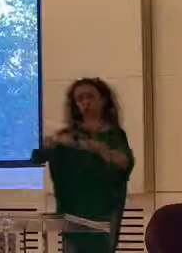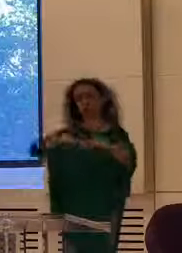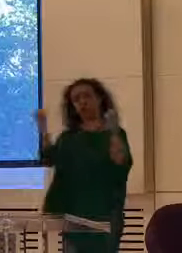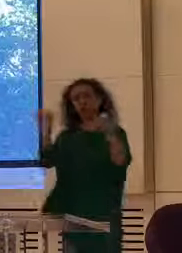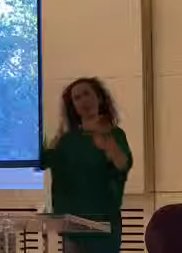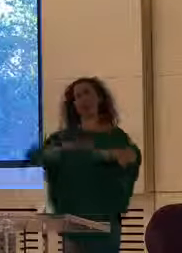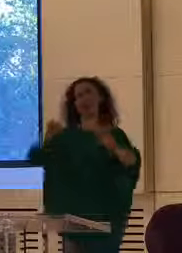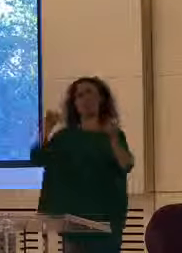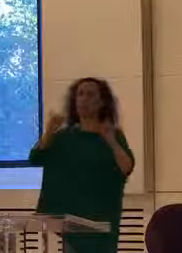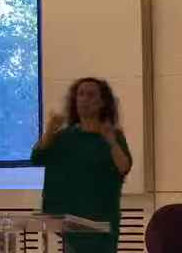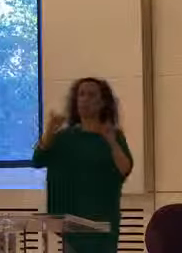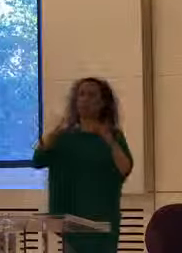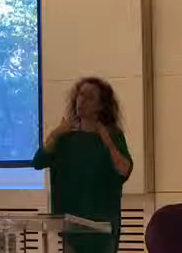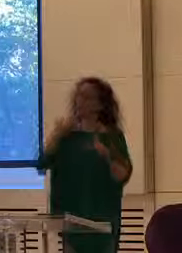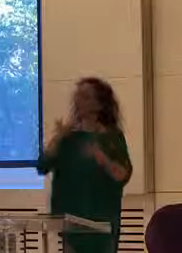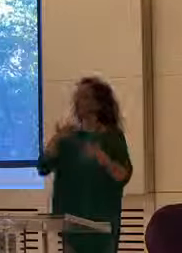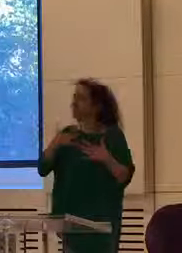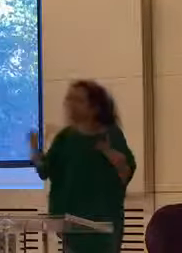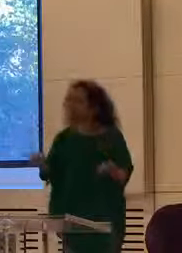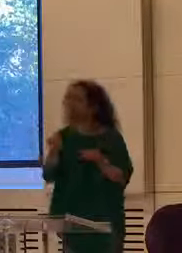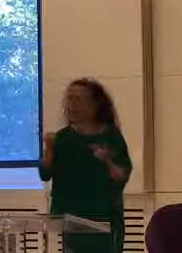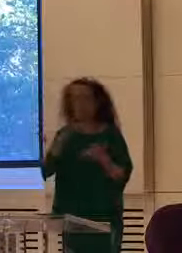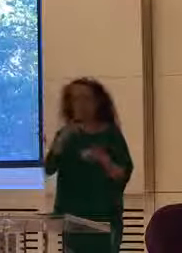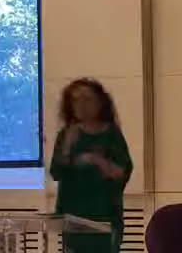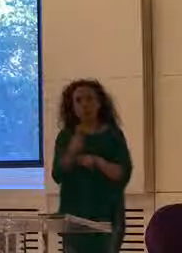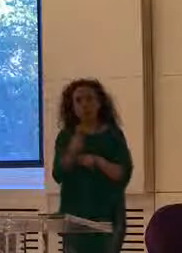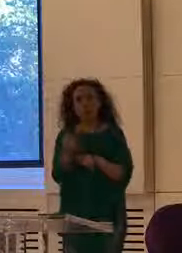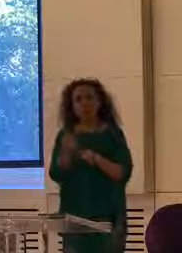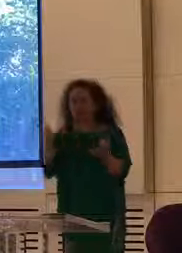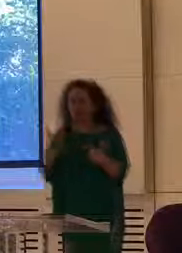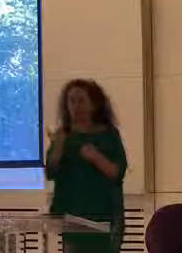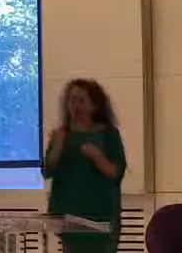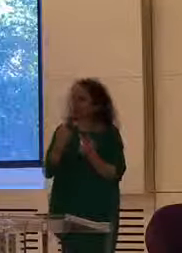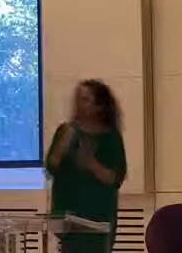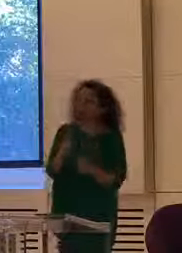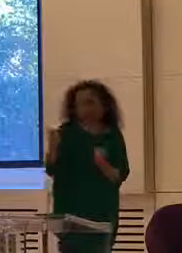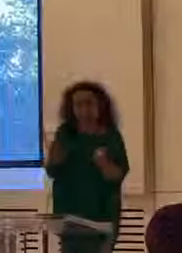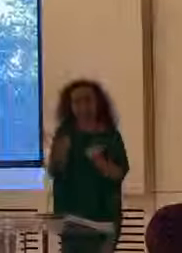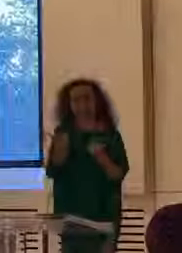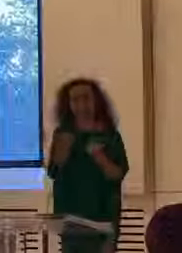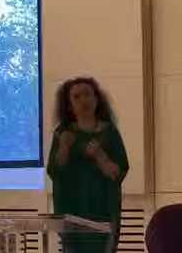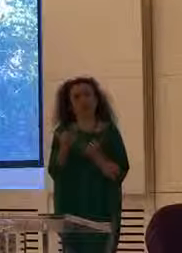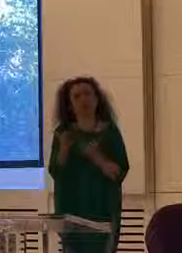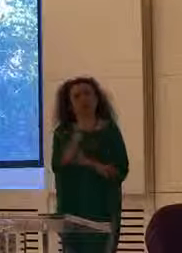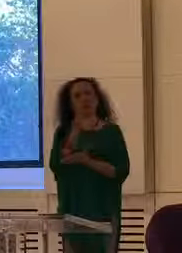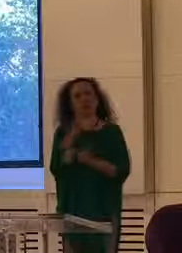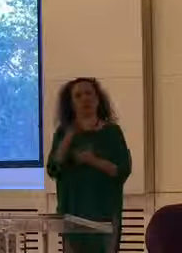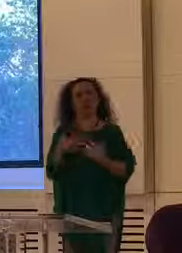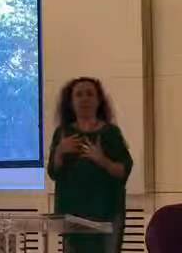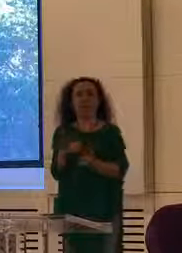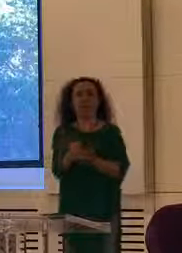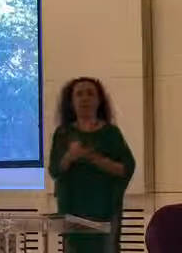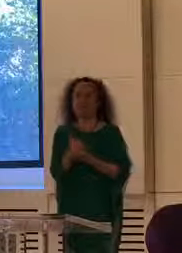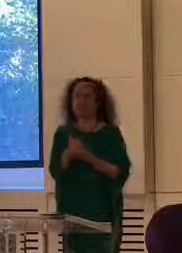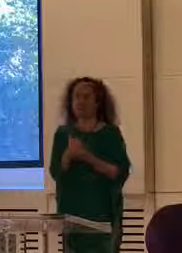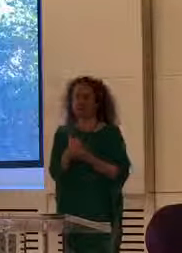a taboo. And so we need a safe space to say it's okay to talk about it. It's okay to